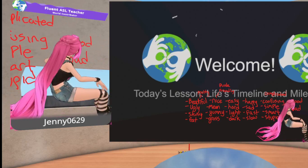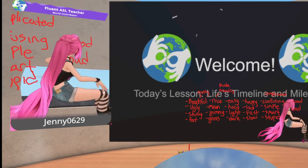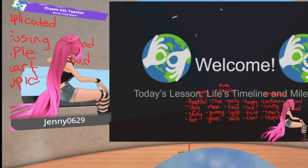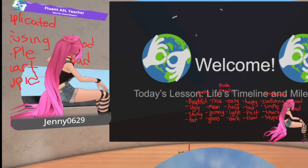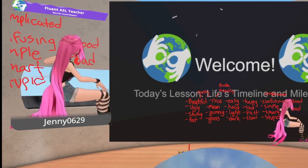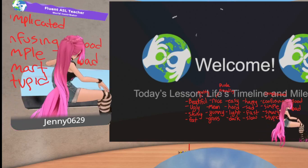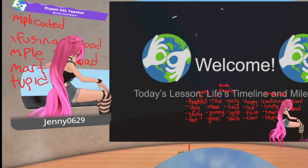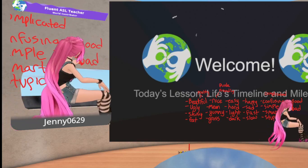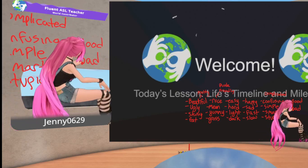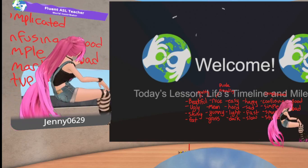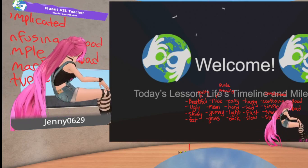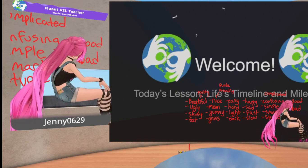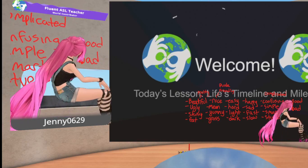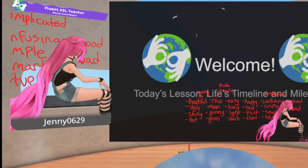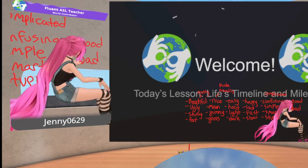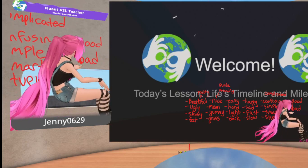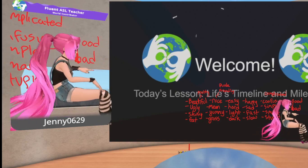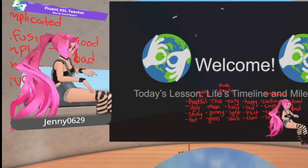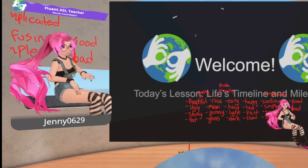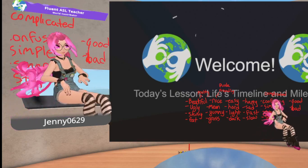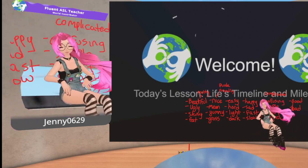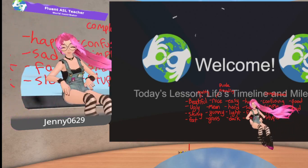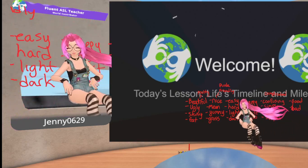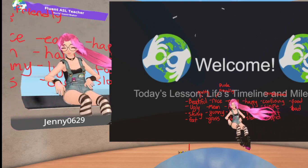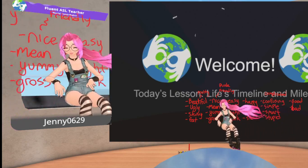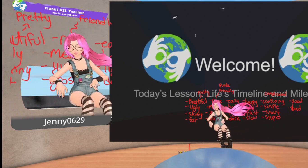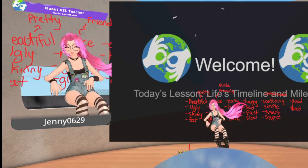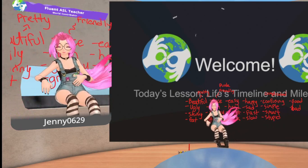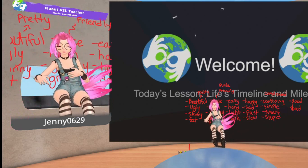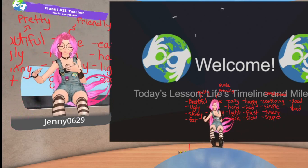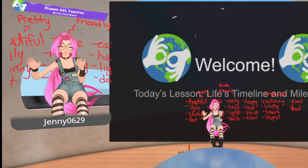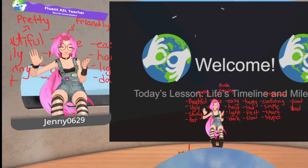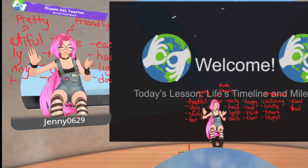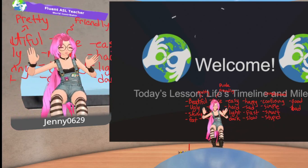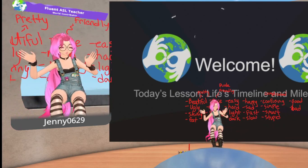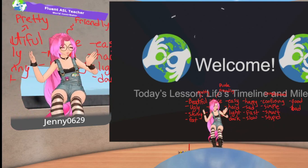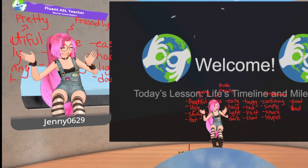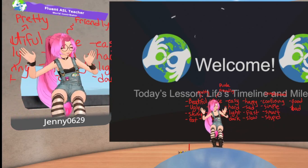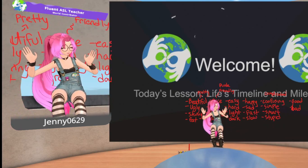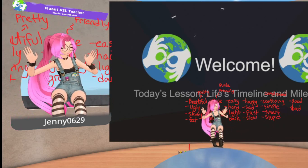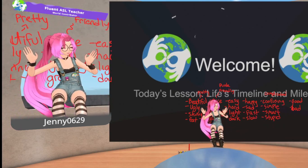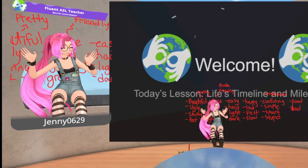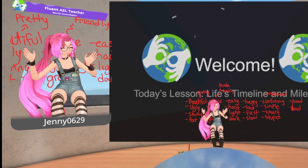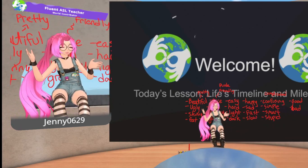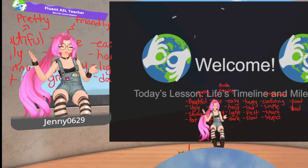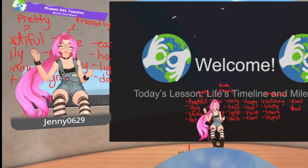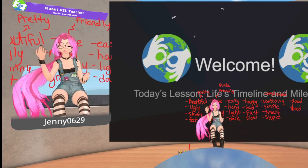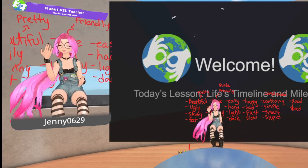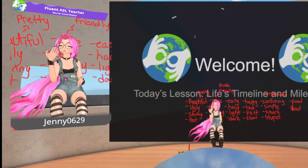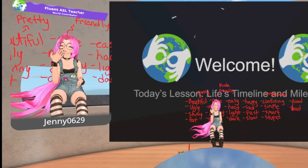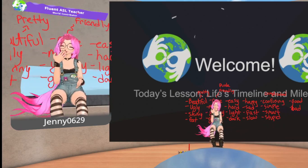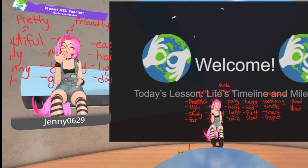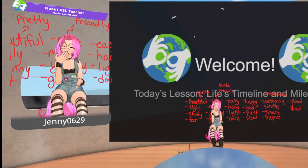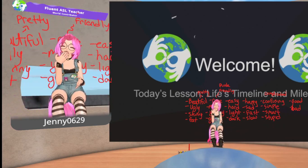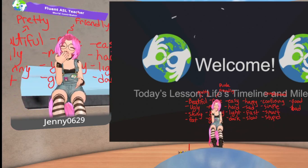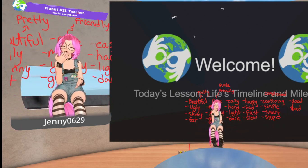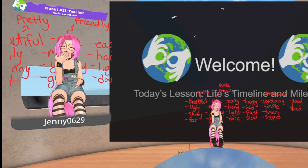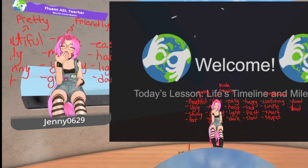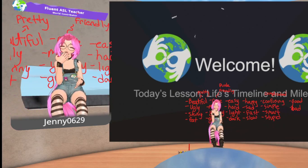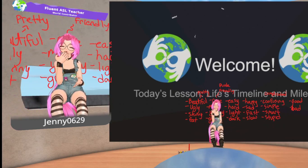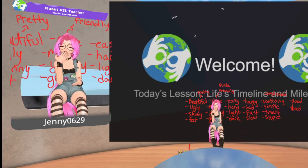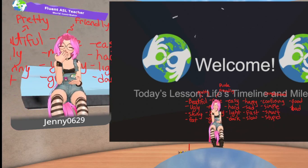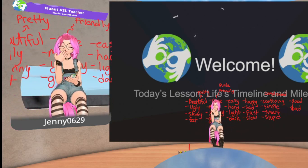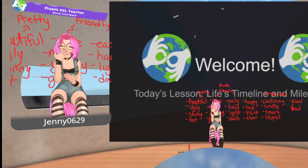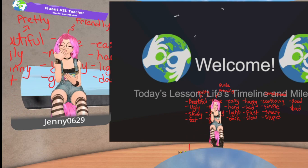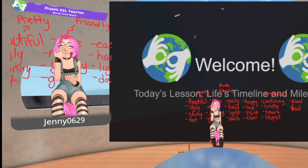Also, good and bad. Good and bad, these ones are easy. Two open hands, once again, starting from